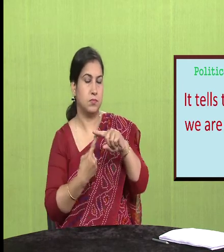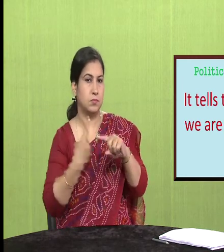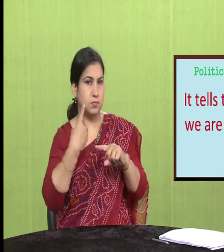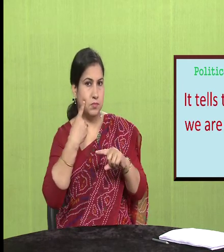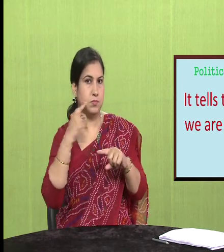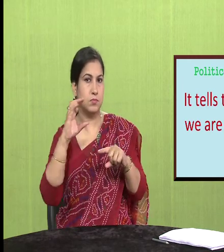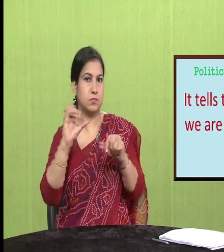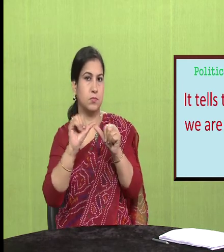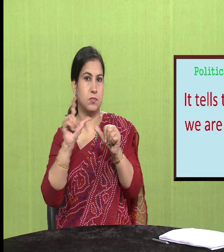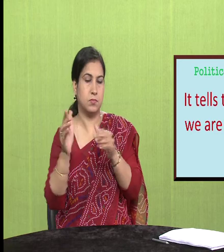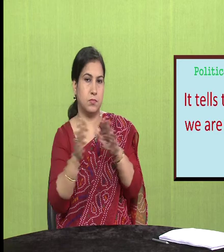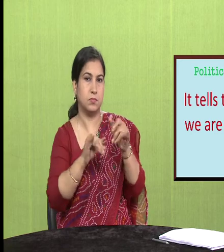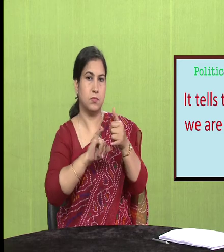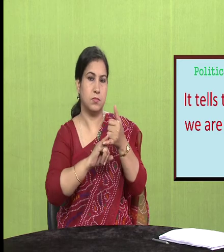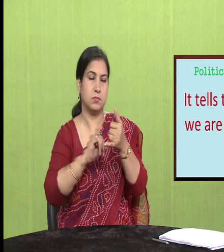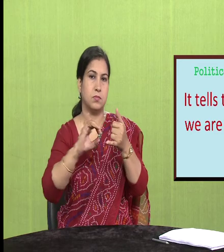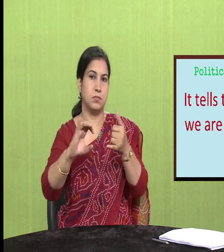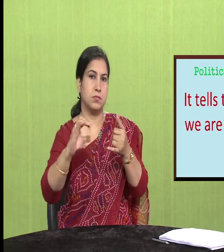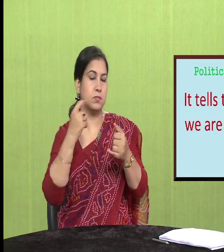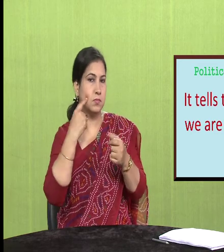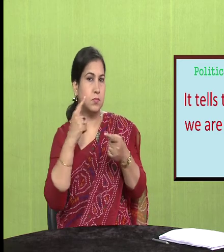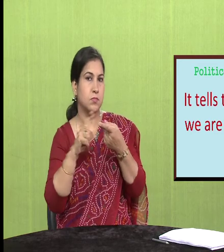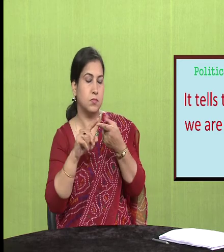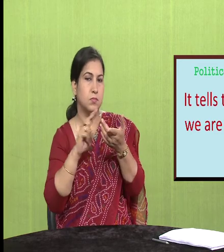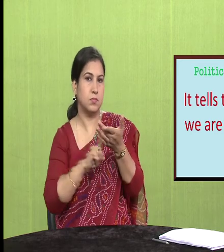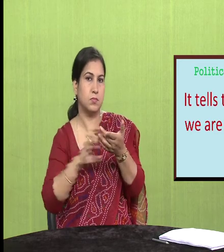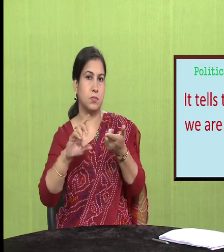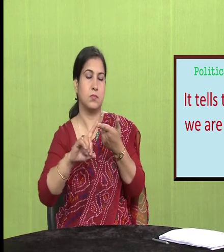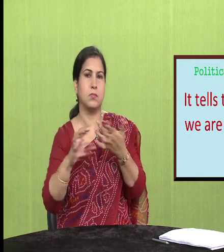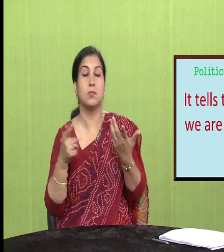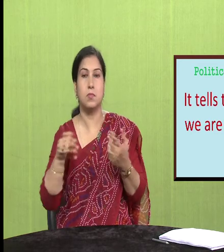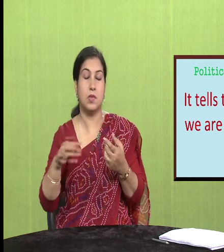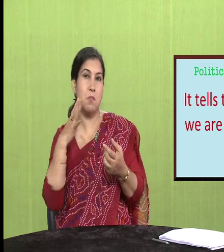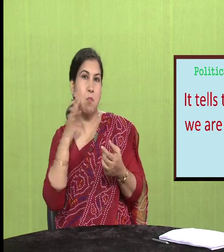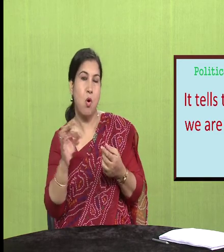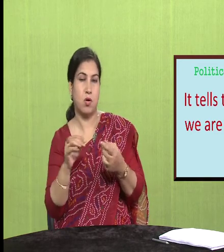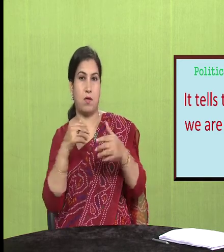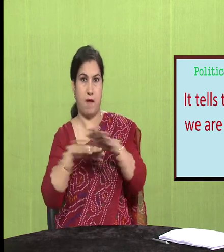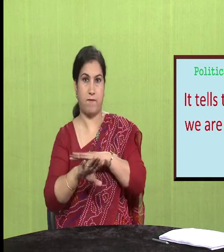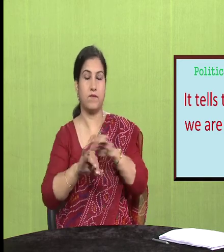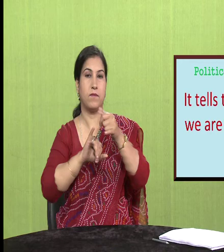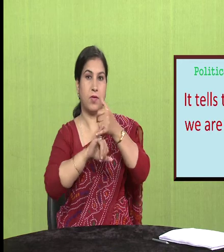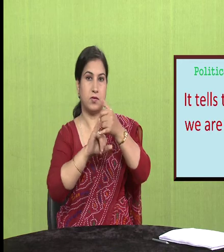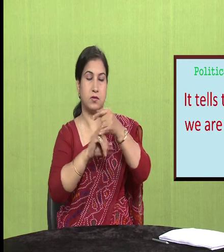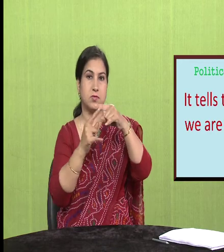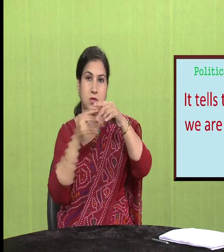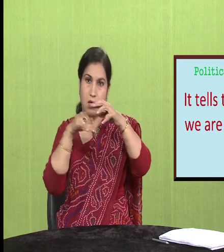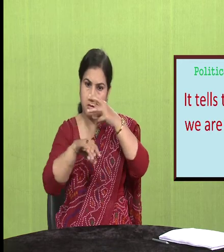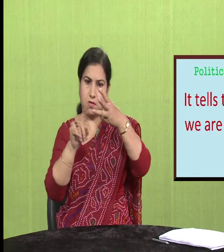Political science forms an important part of social science as it tells